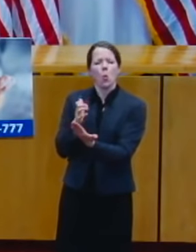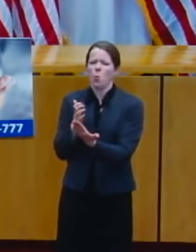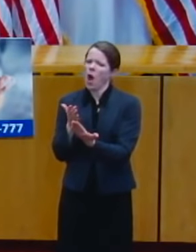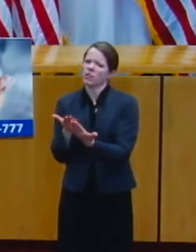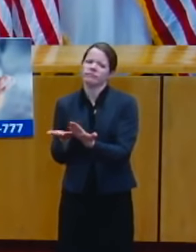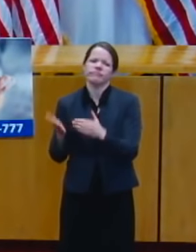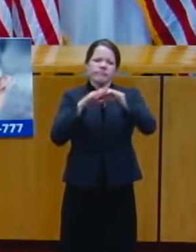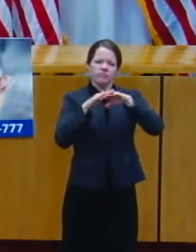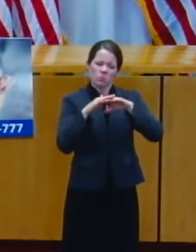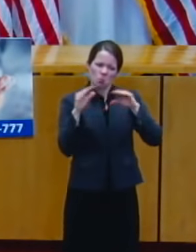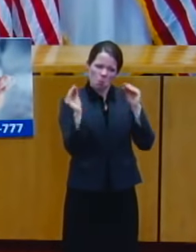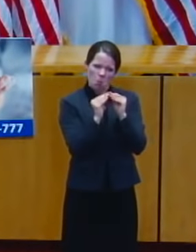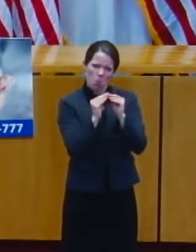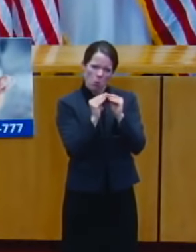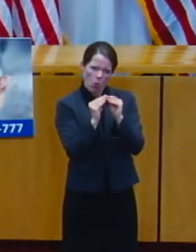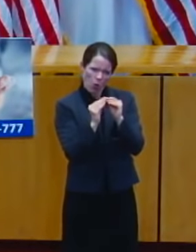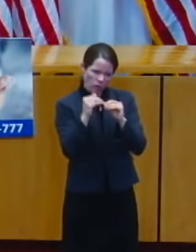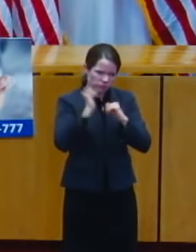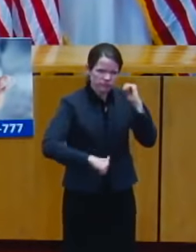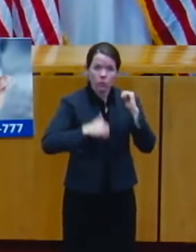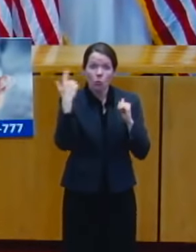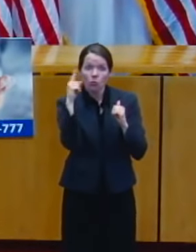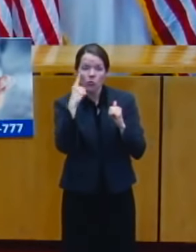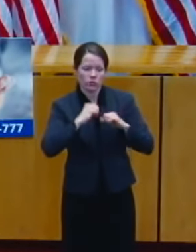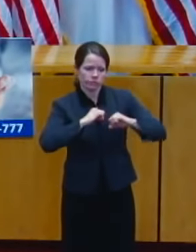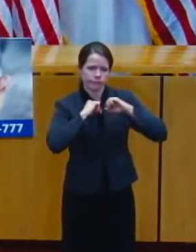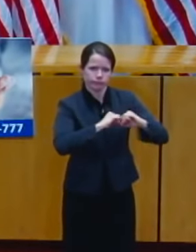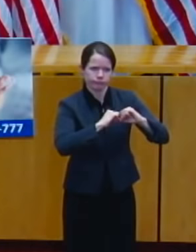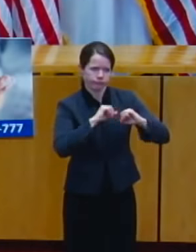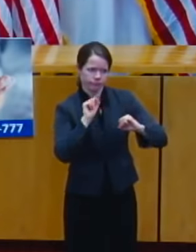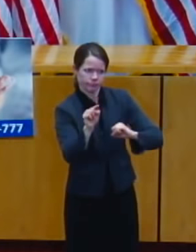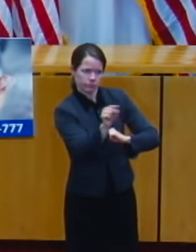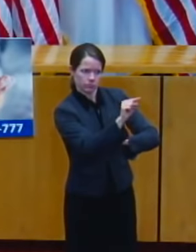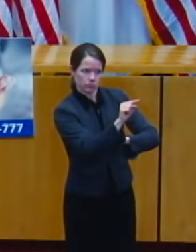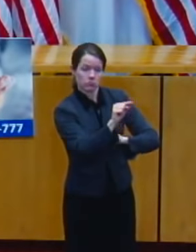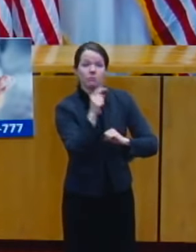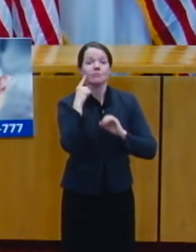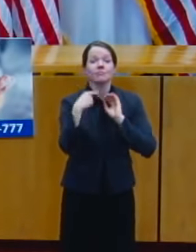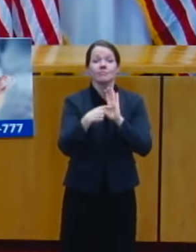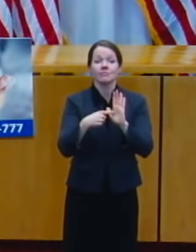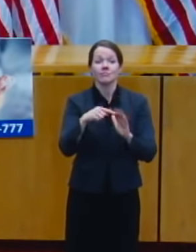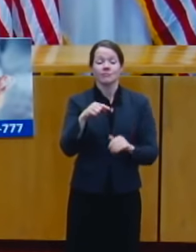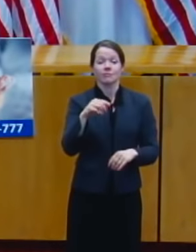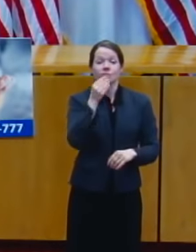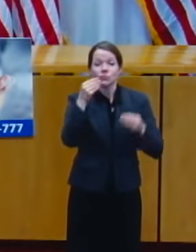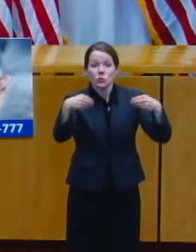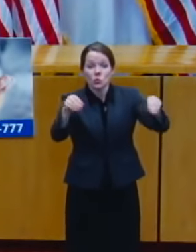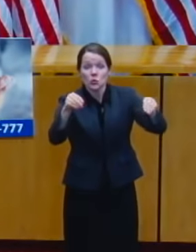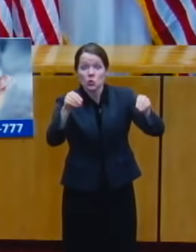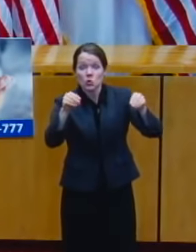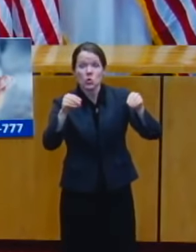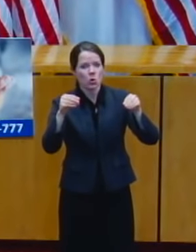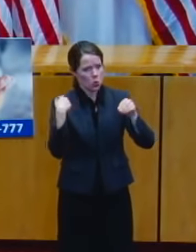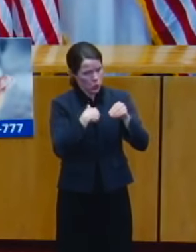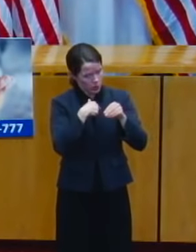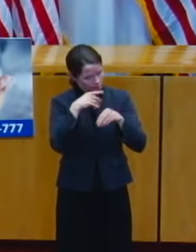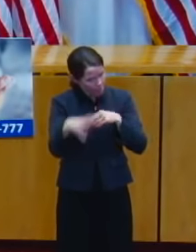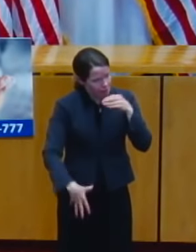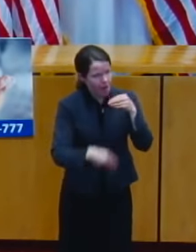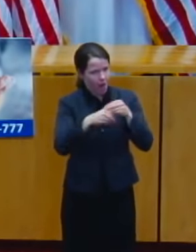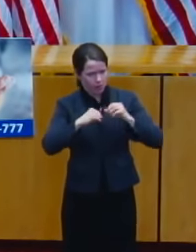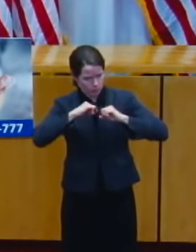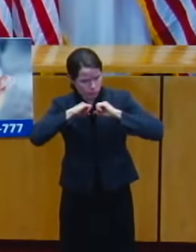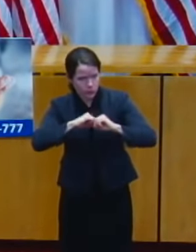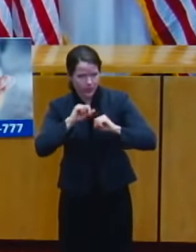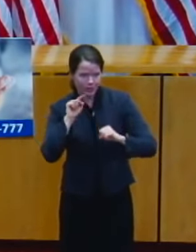stores is because we heard from a lot of our colleagues in local government and from local boards of public health that we needed to. And we do